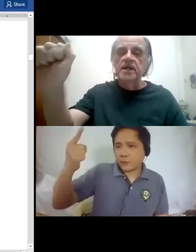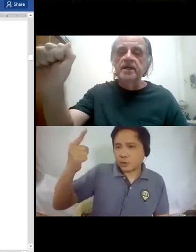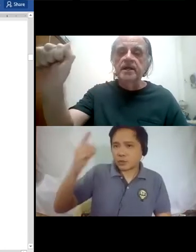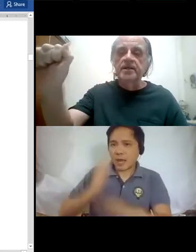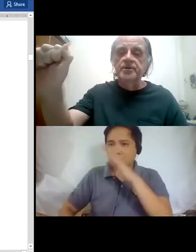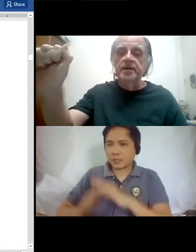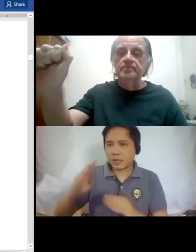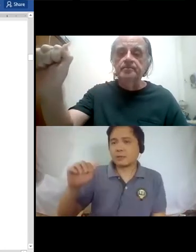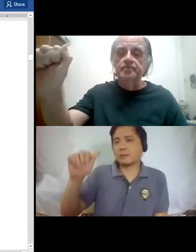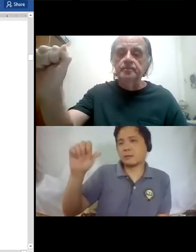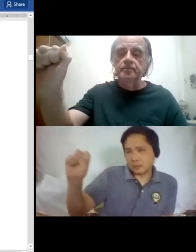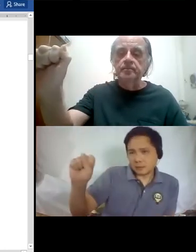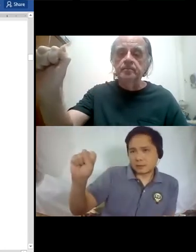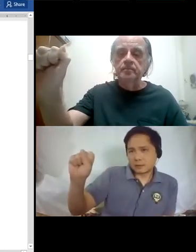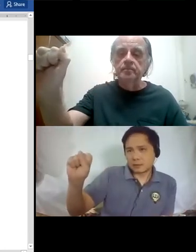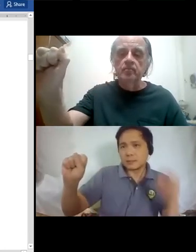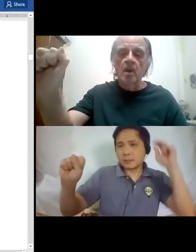the second hand shape,